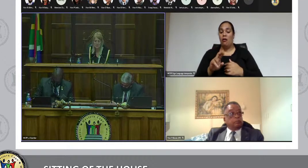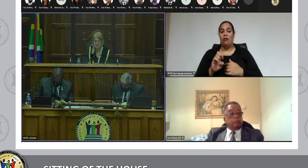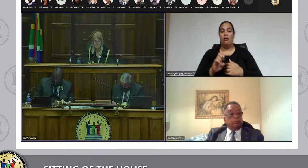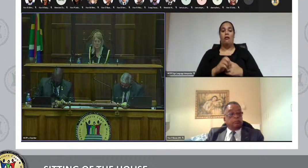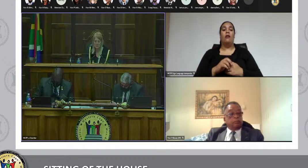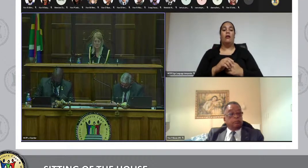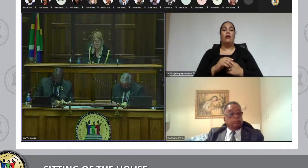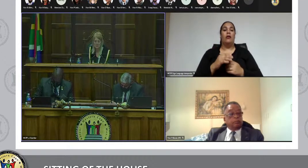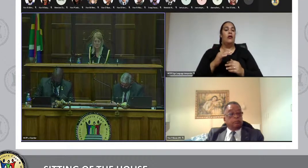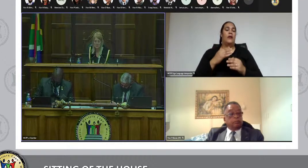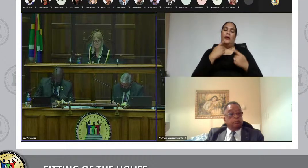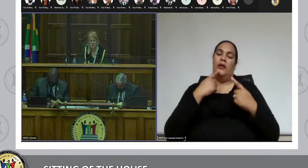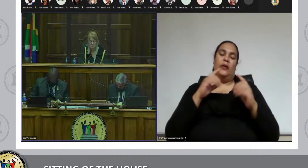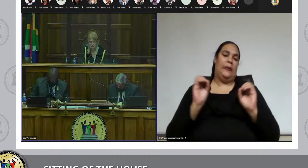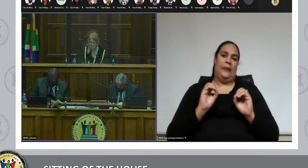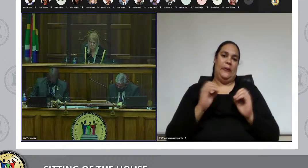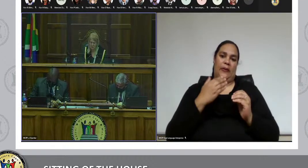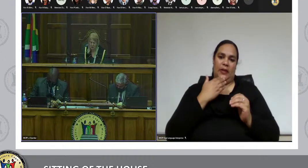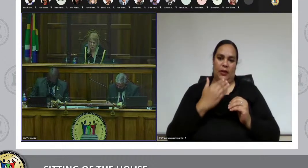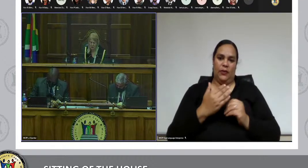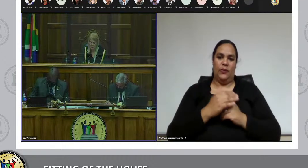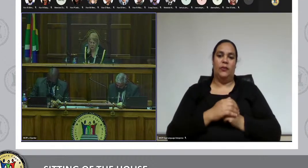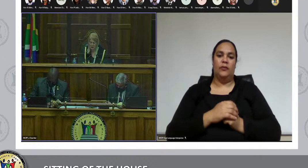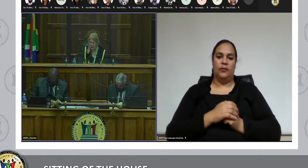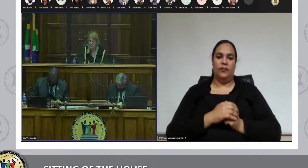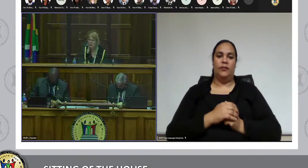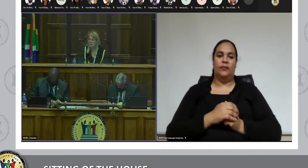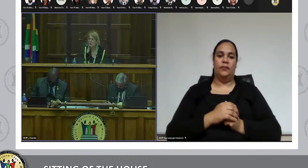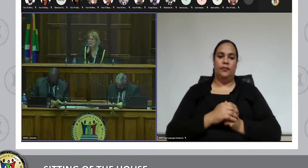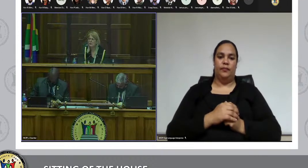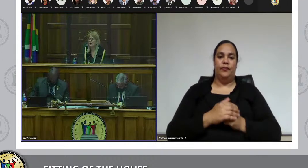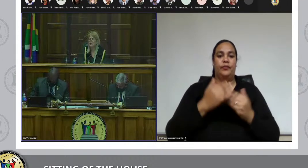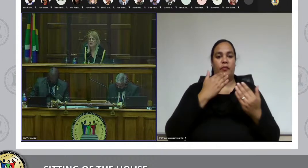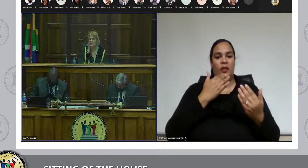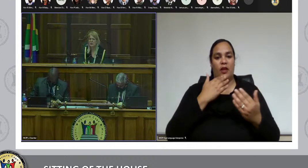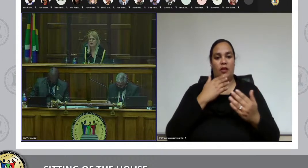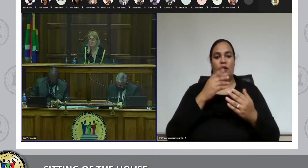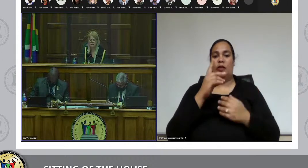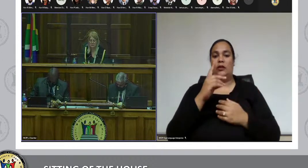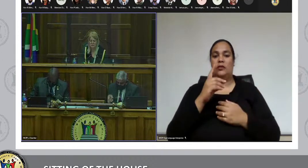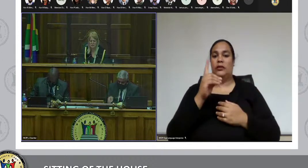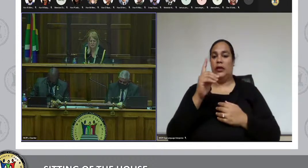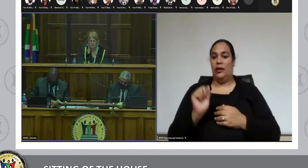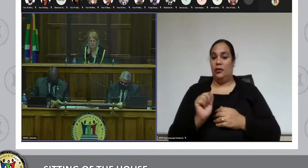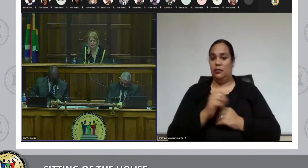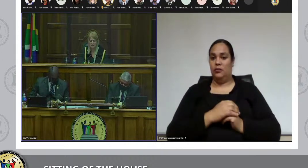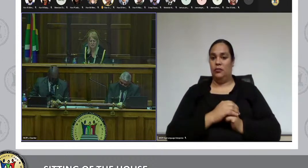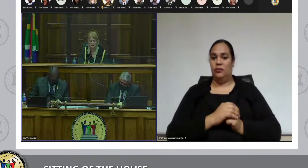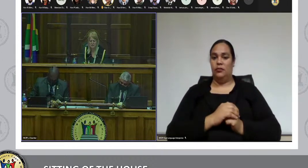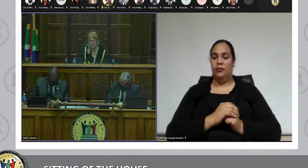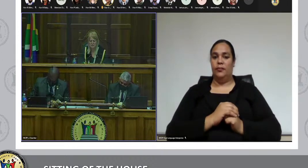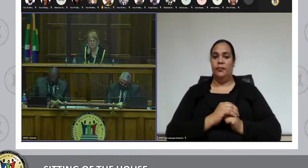Thank you, Deputy Speaker. No declaration. Thank you. Thank you. The Democratic Alliance.